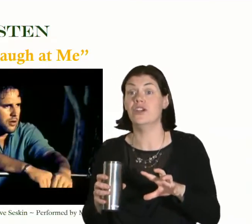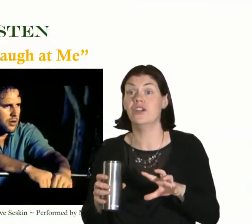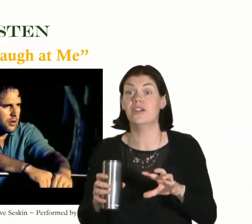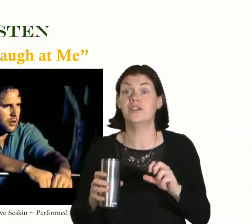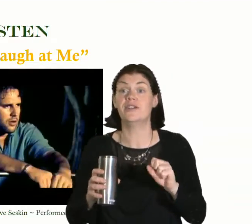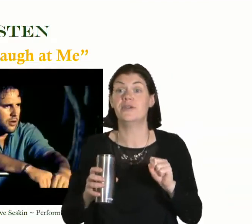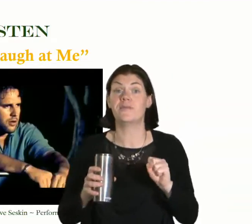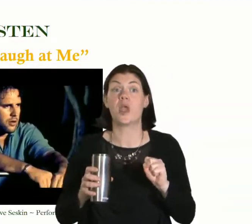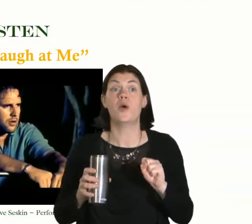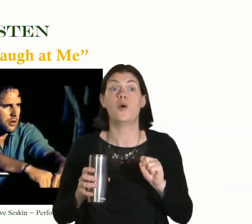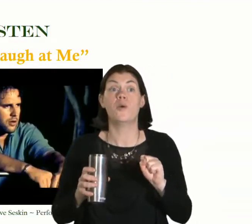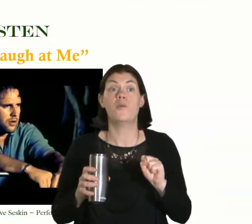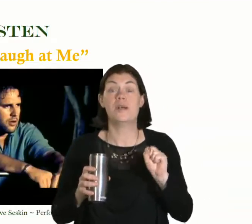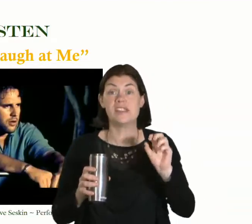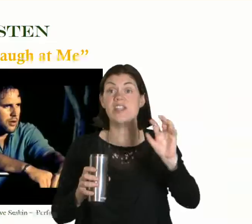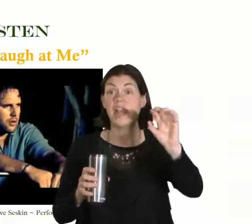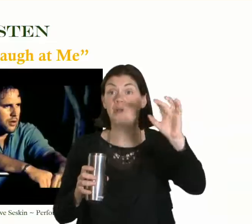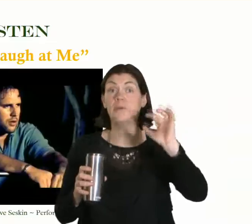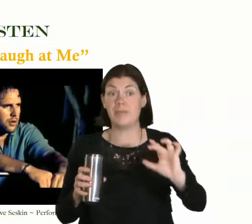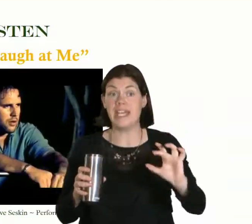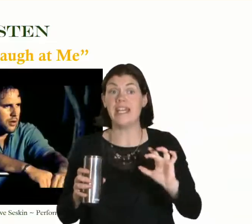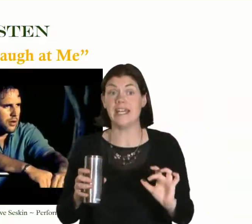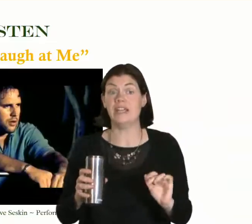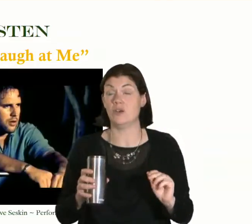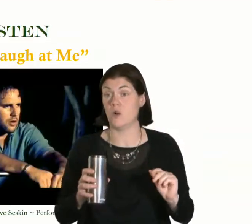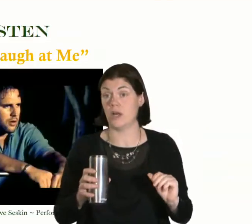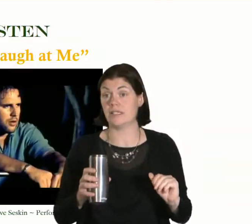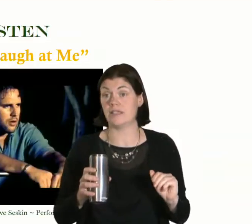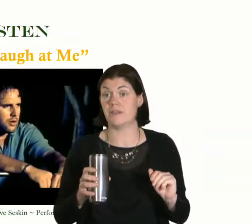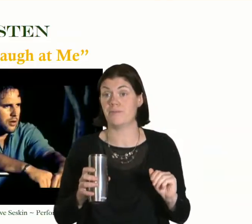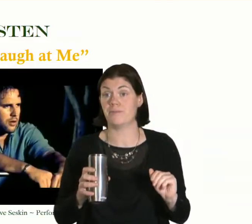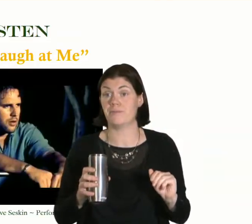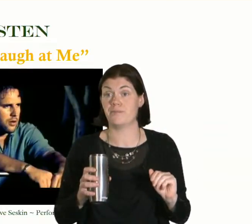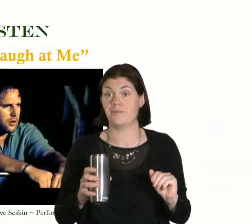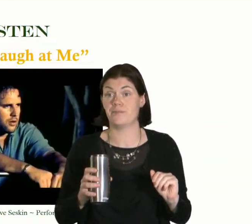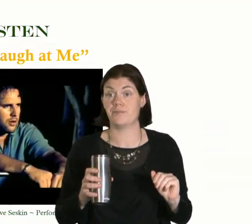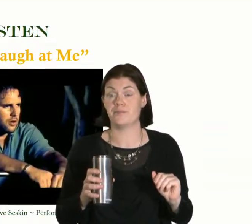Good. Was the title repeated in the chorus?